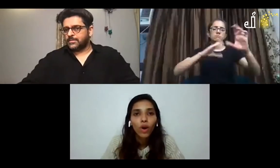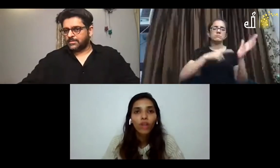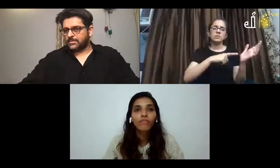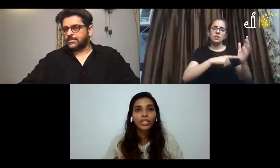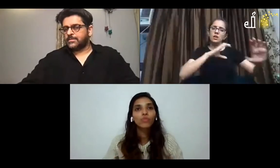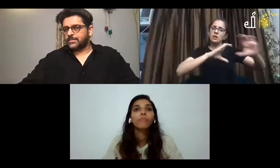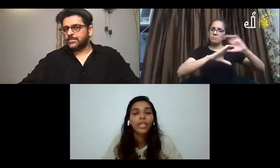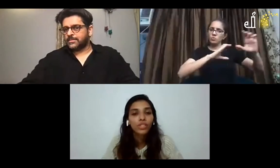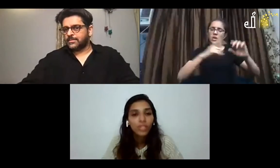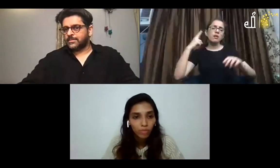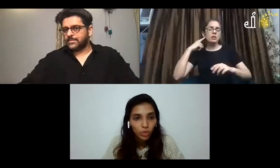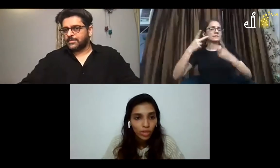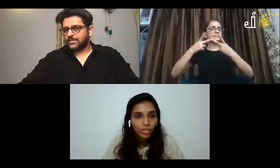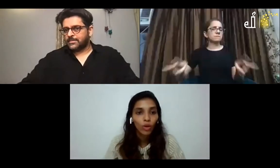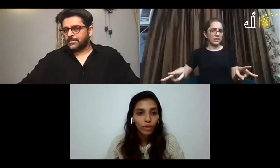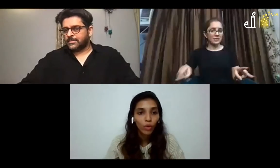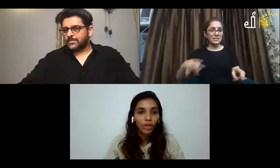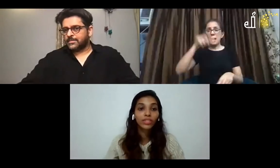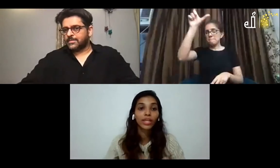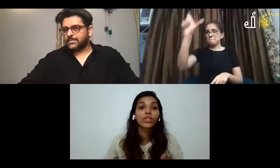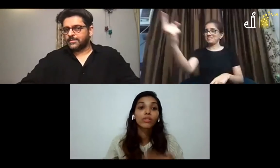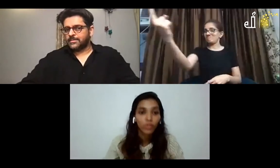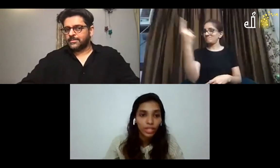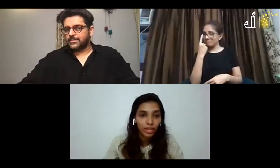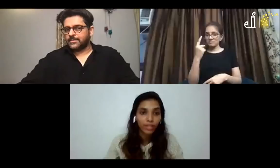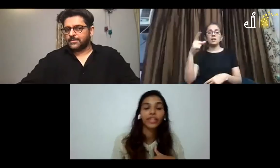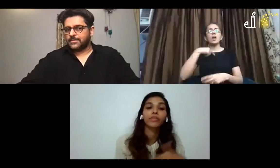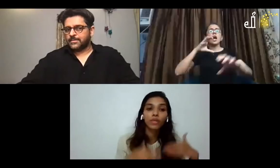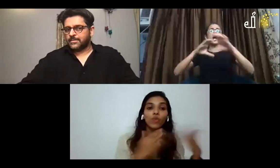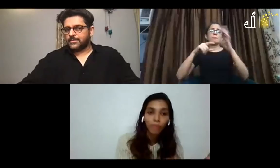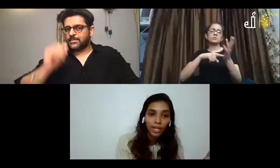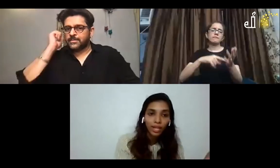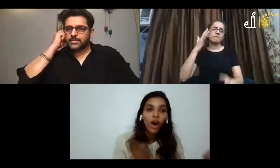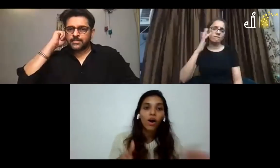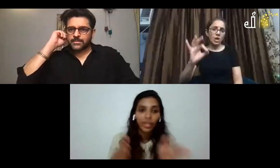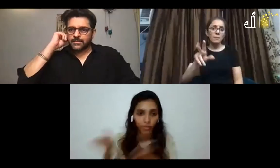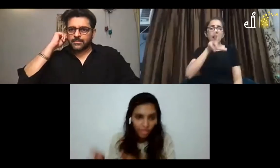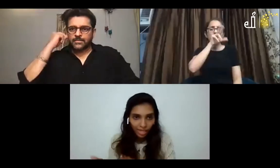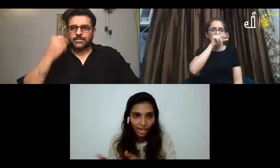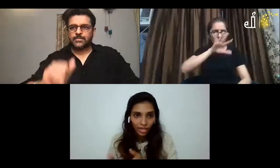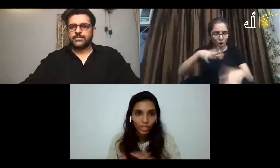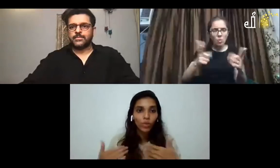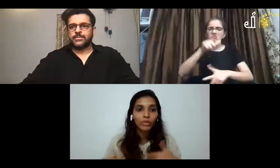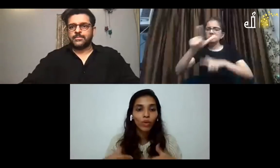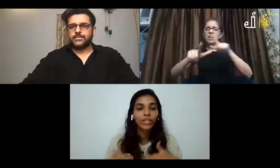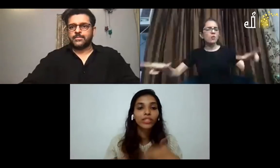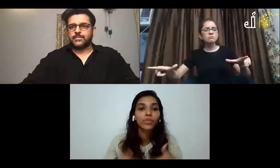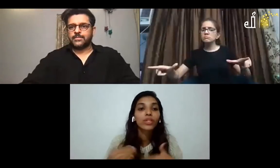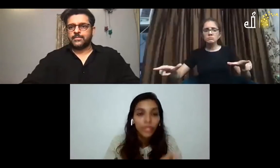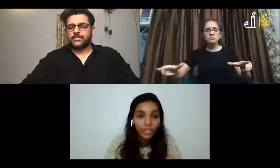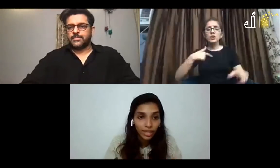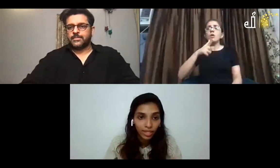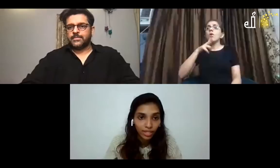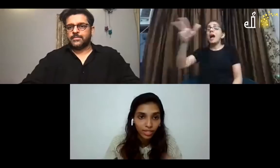So always when a patient come to us, what we want is them to communicate with, let it be verbal or let it be sign language. What we want is